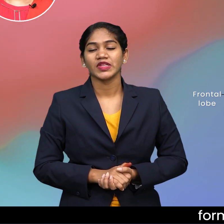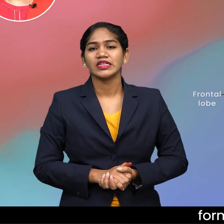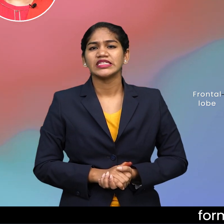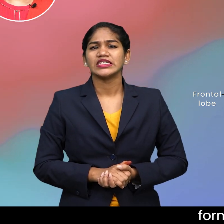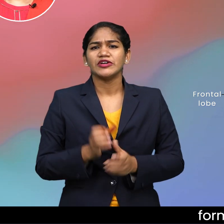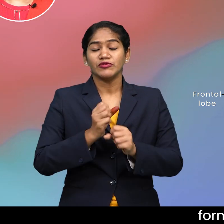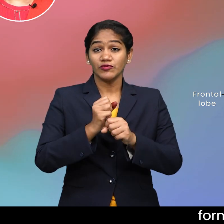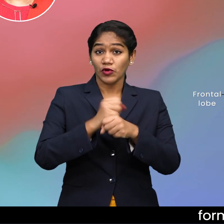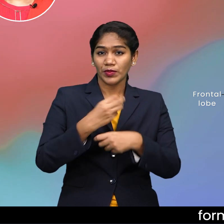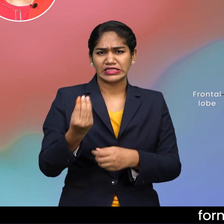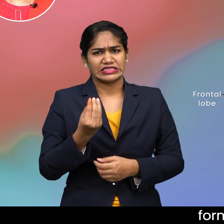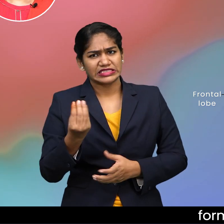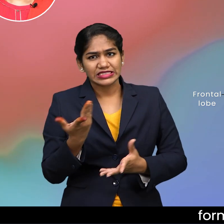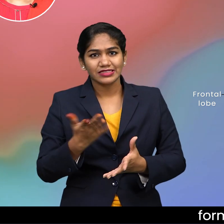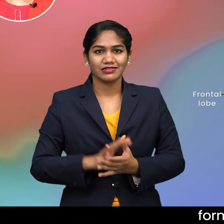forming nearly